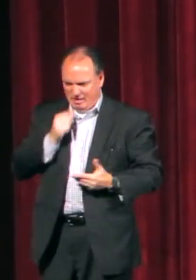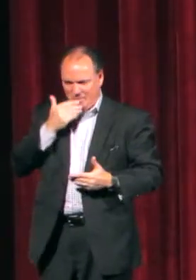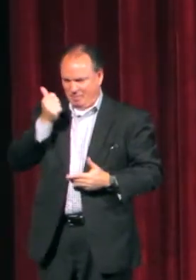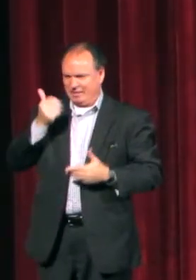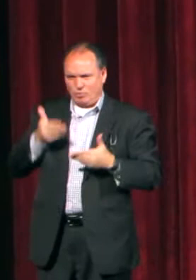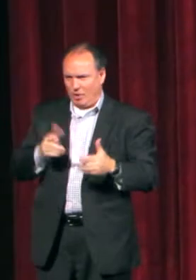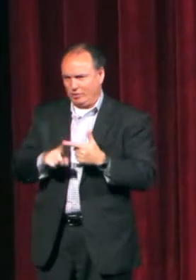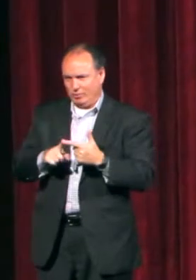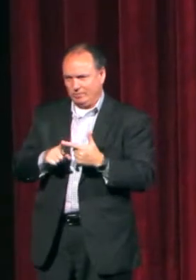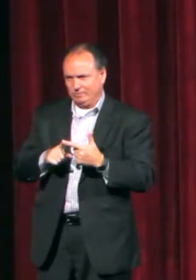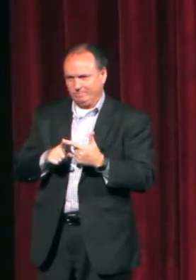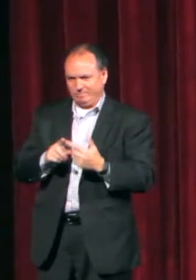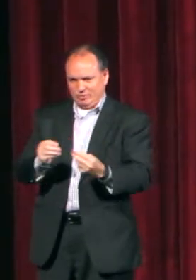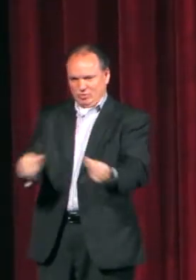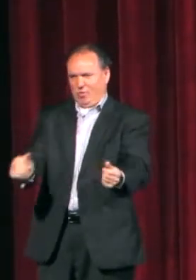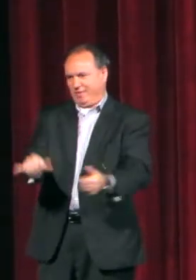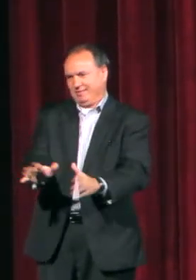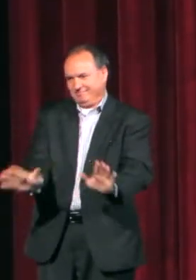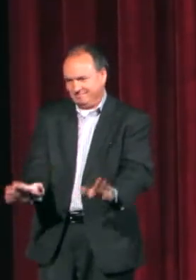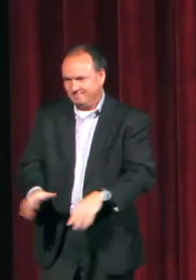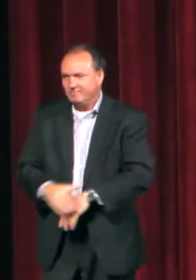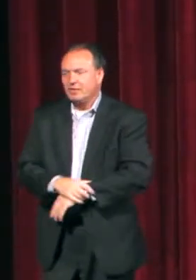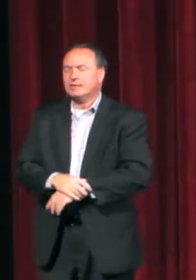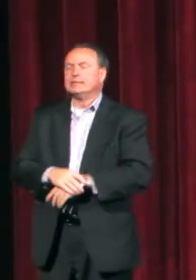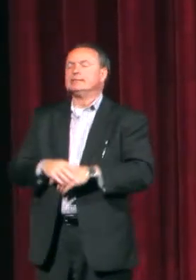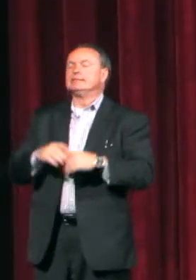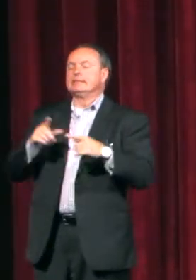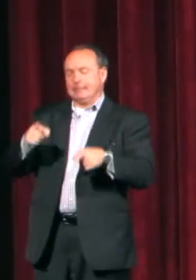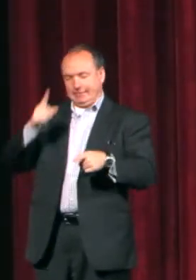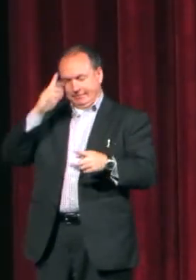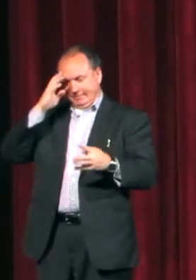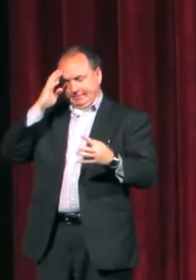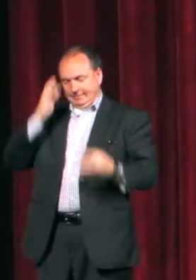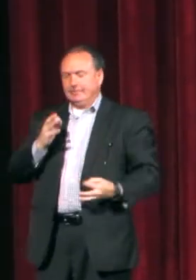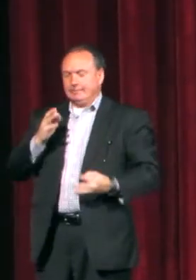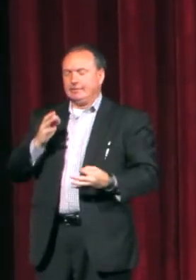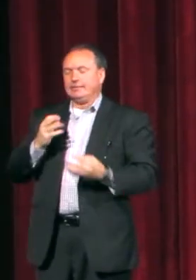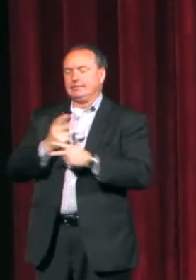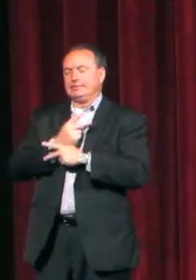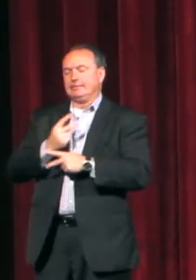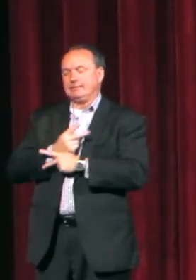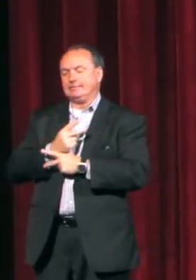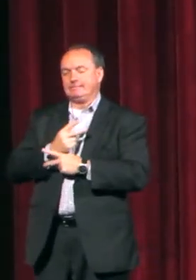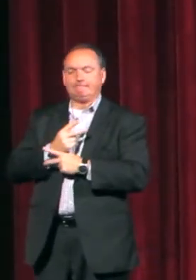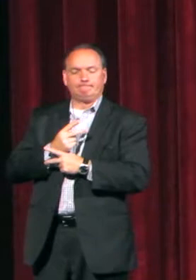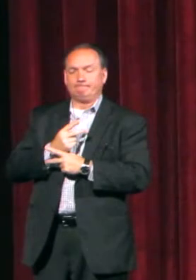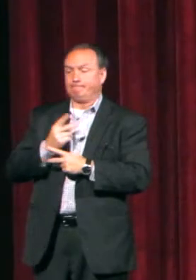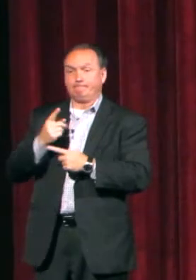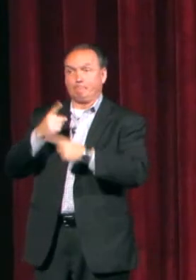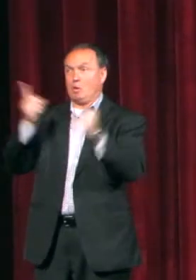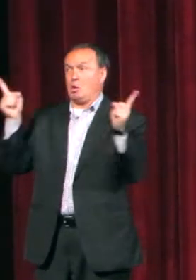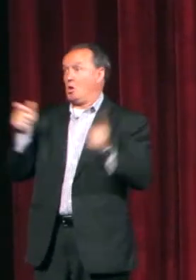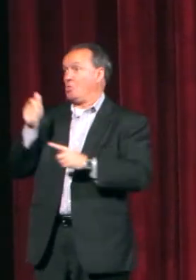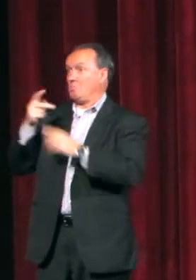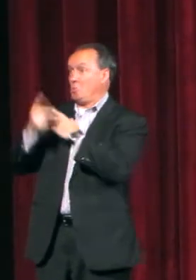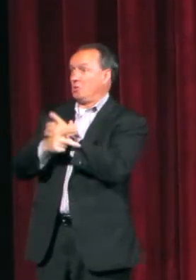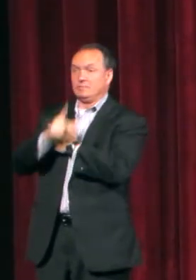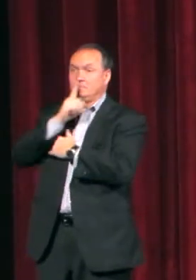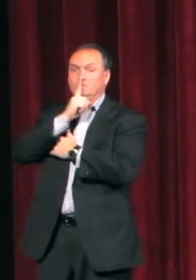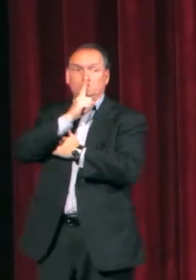the best way to go about things. So that's when he figured out that there was nothing else out there. He did his